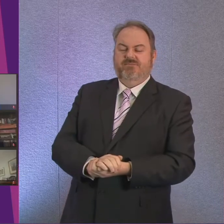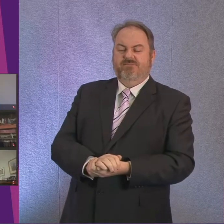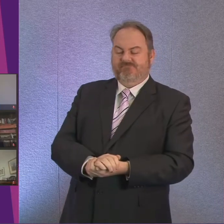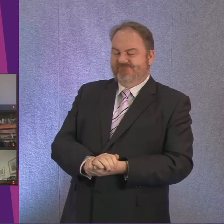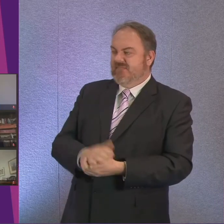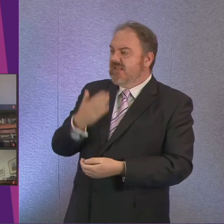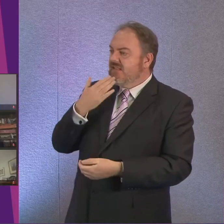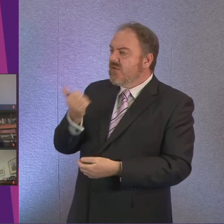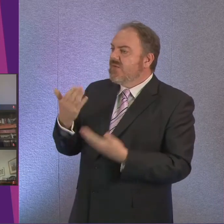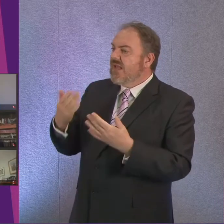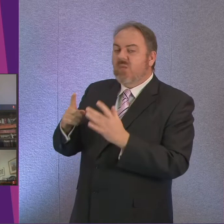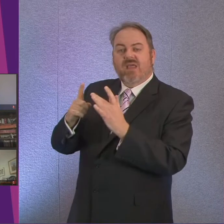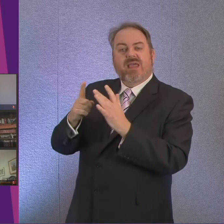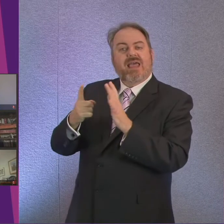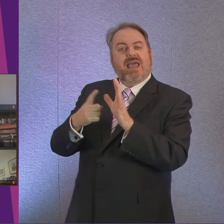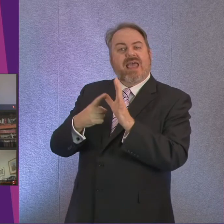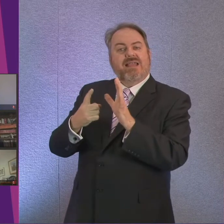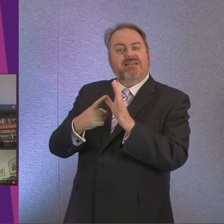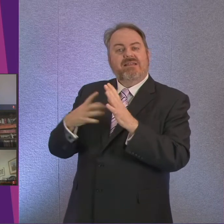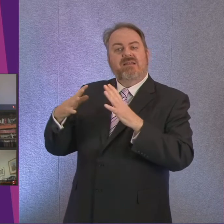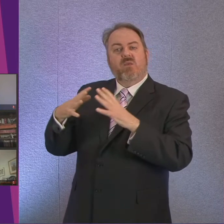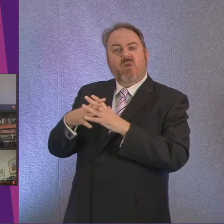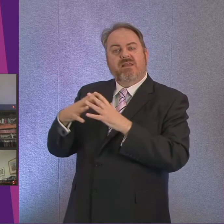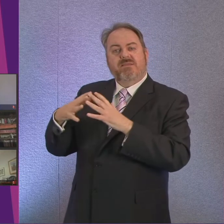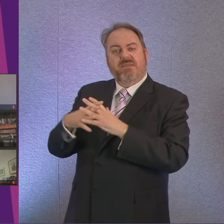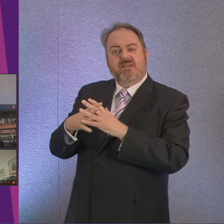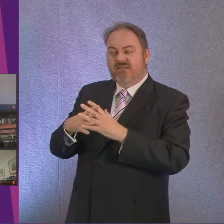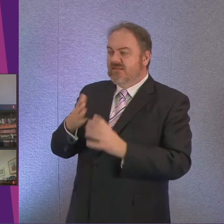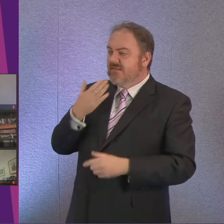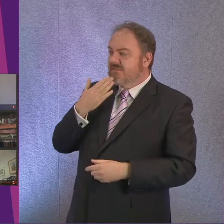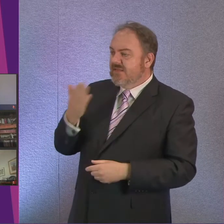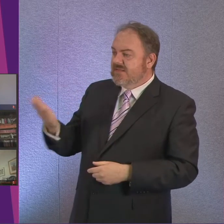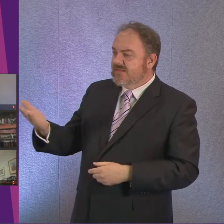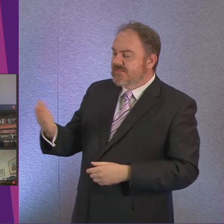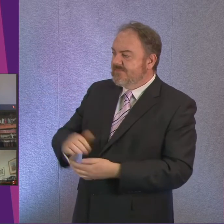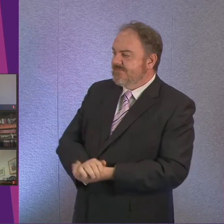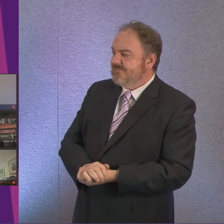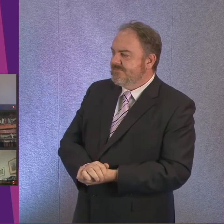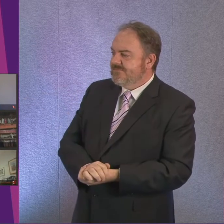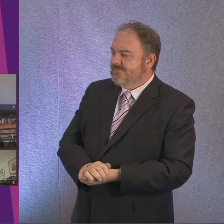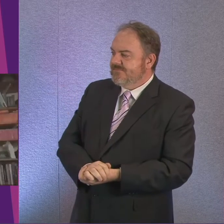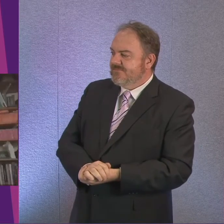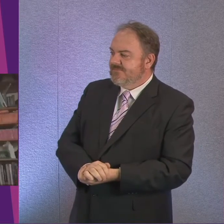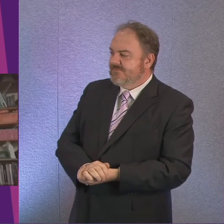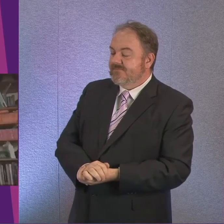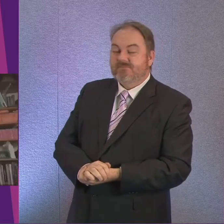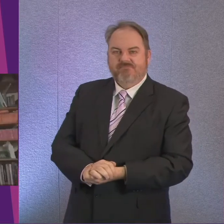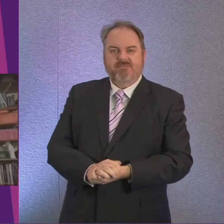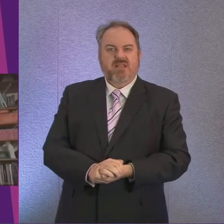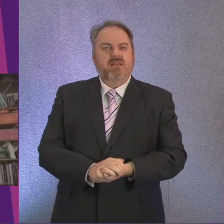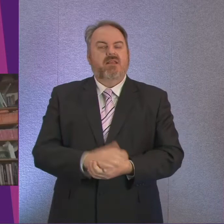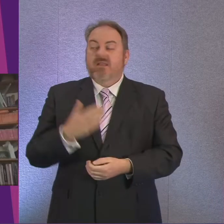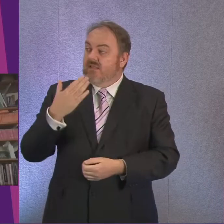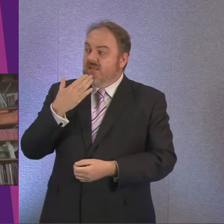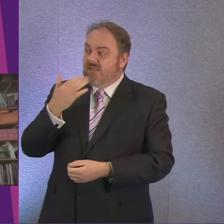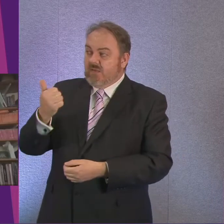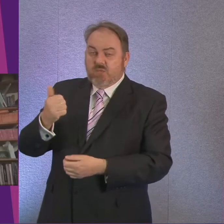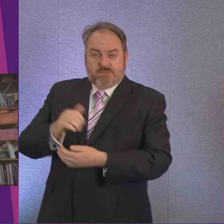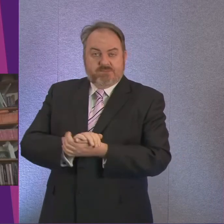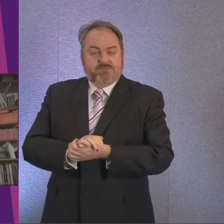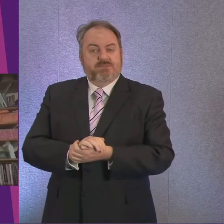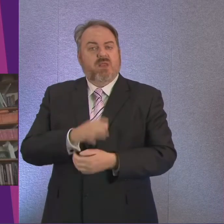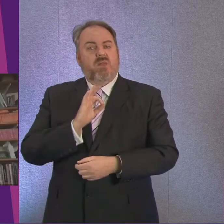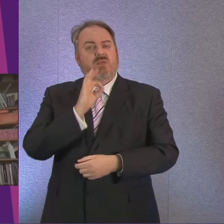Thank you. Andy Whiteman to be followed by Beatrice Wishart. Andy Whiteman. Thank you, Presiding Officer. My question is for the